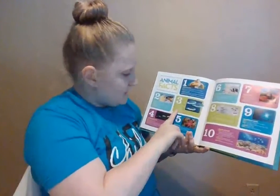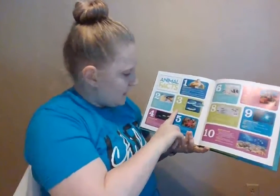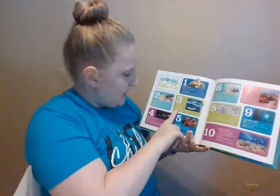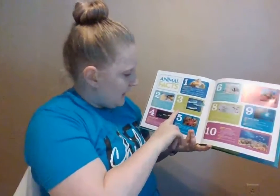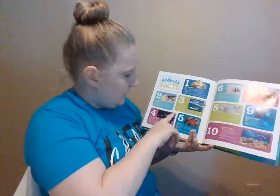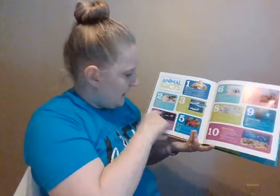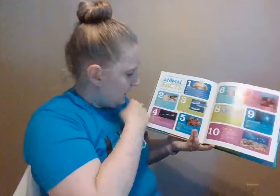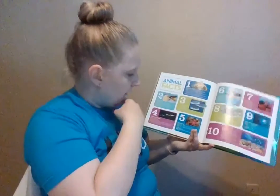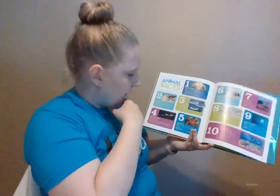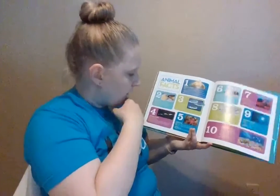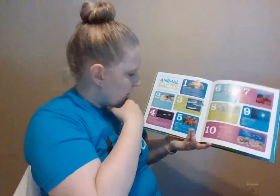Star-eyed parrotfish.